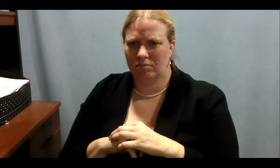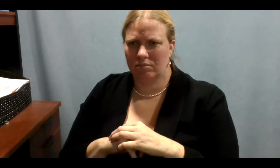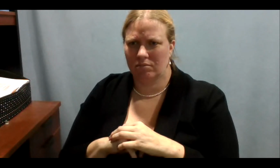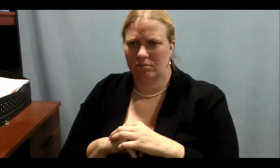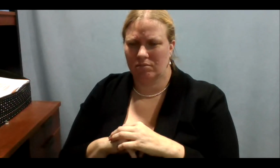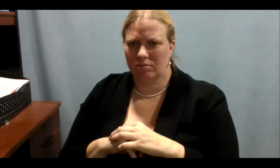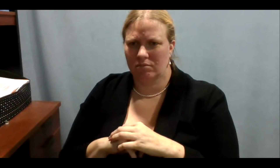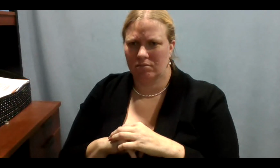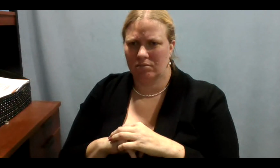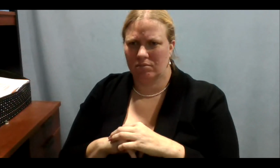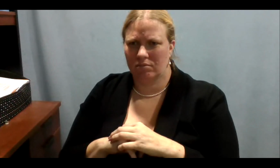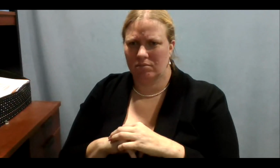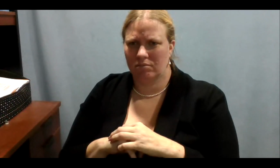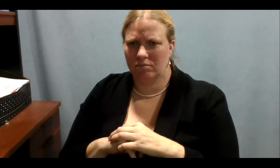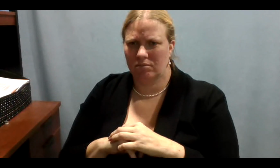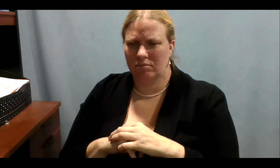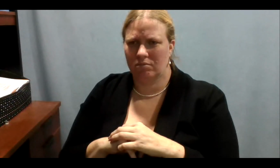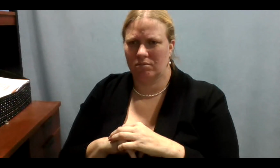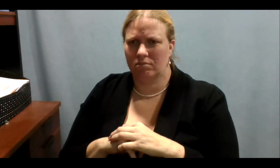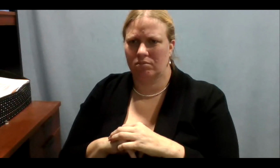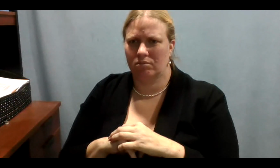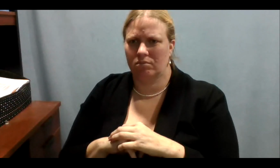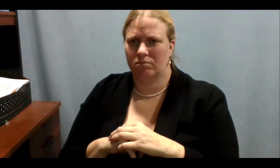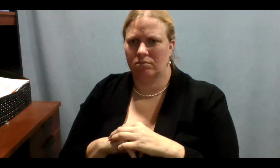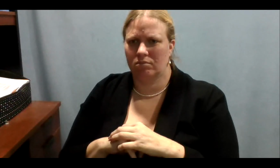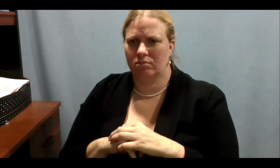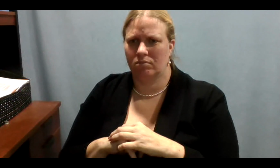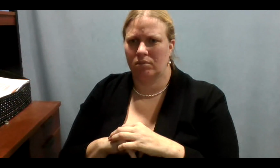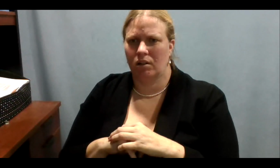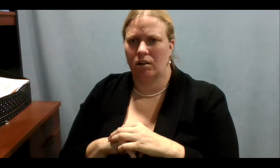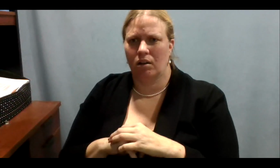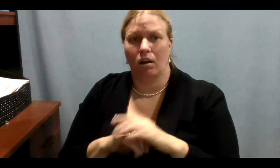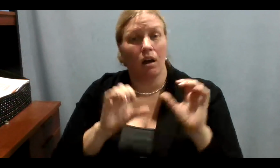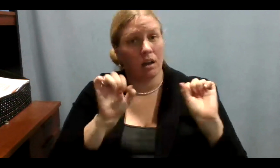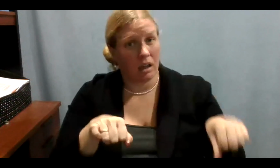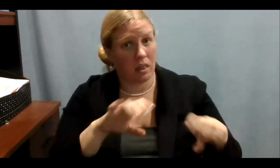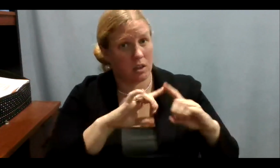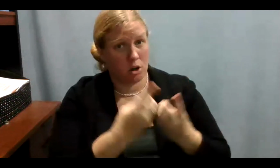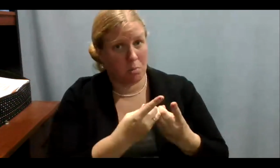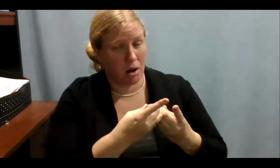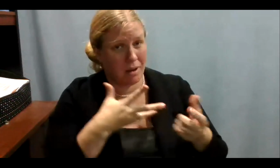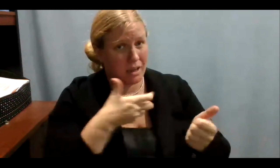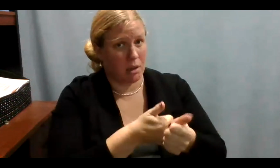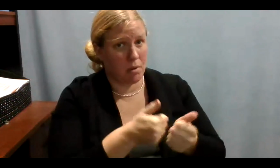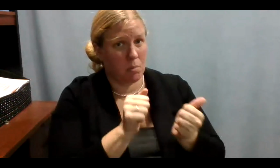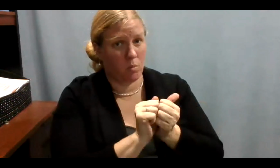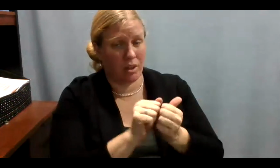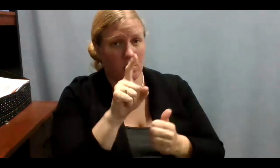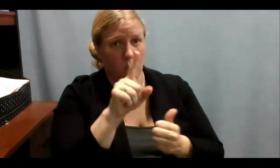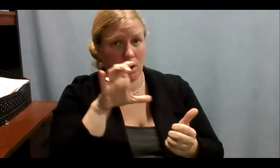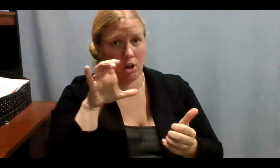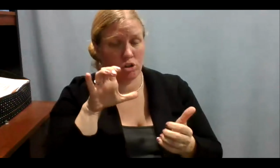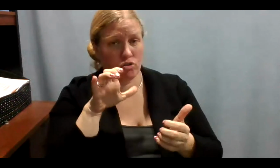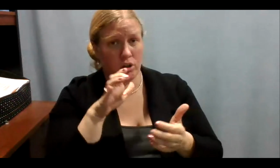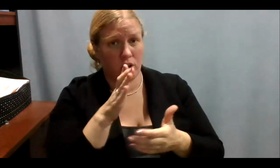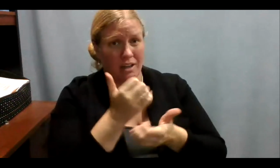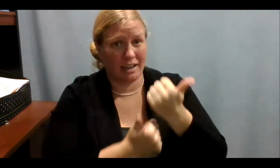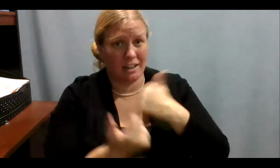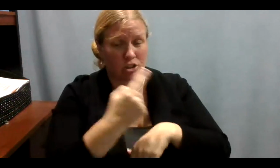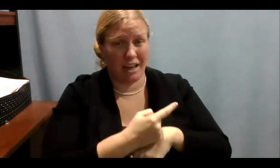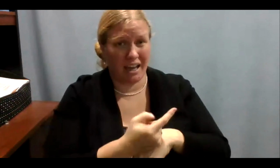But is it believed that the department can keep up with the target of 100 per day, as was discussed last time?